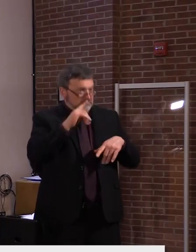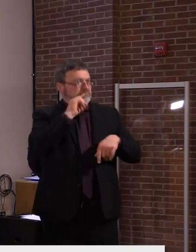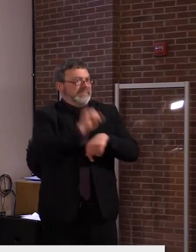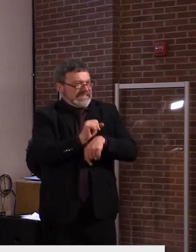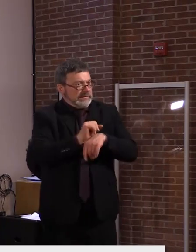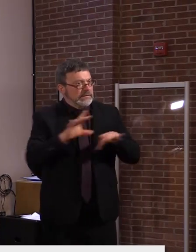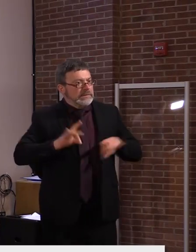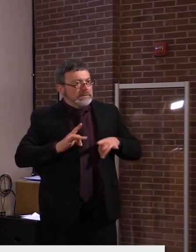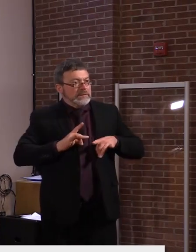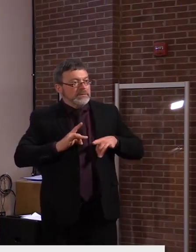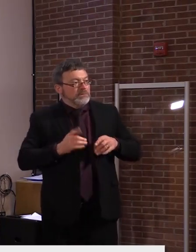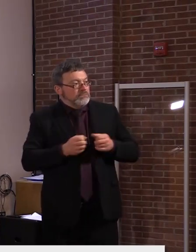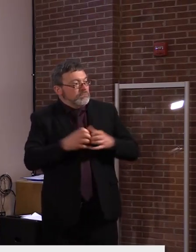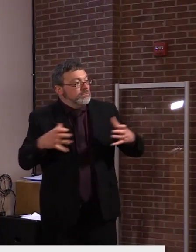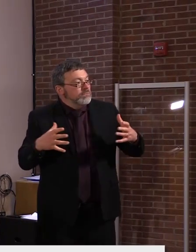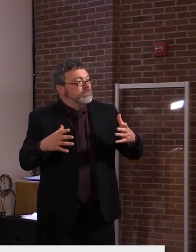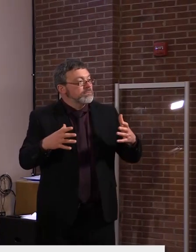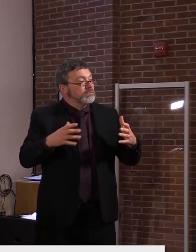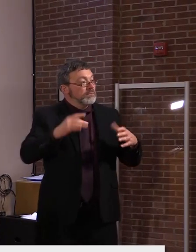on both occasions.